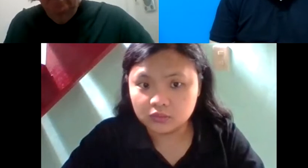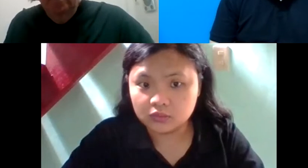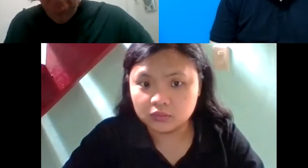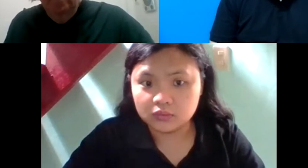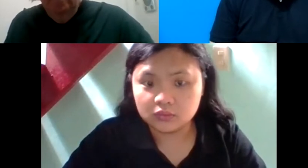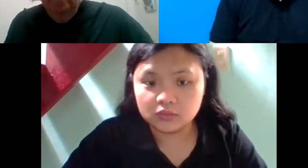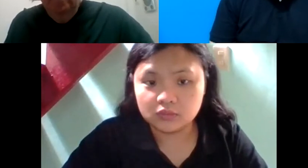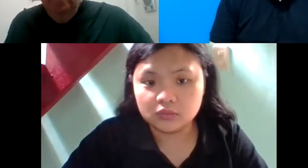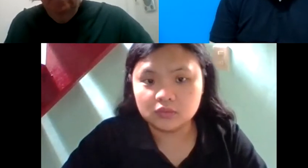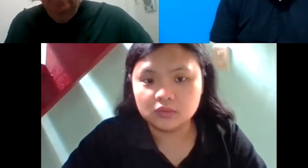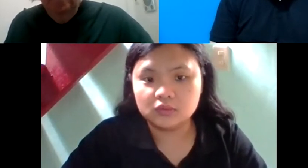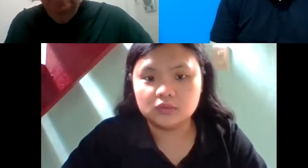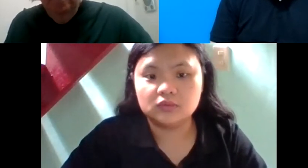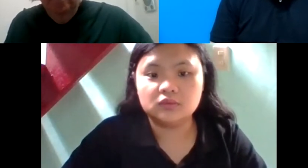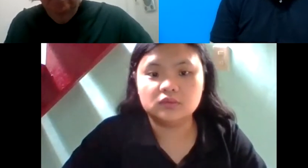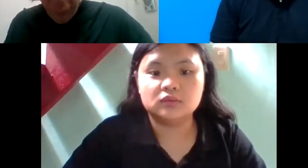time.